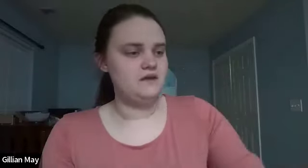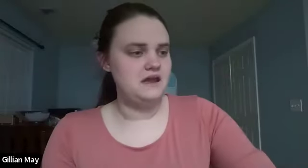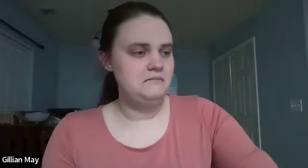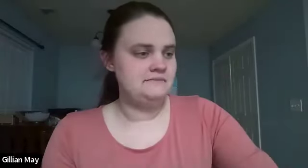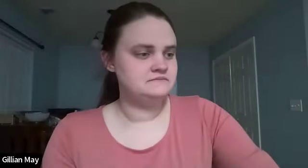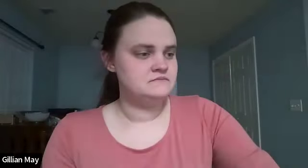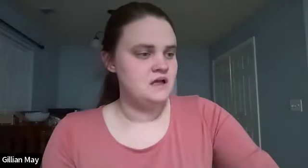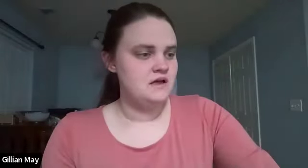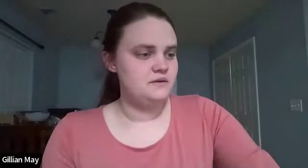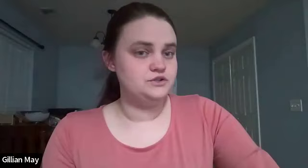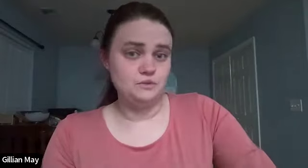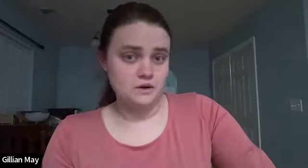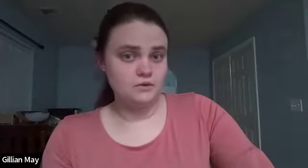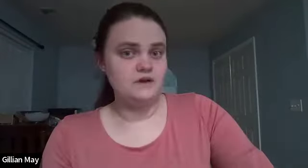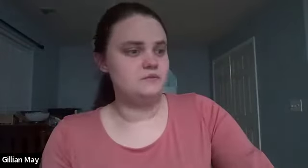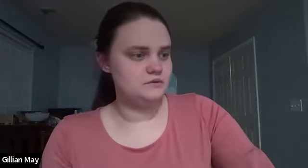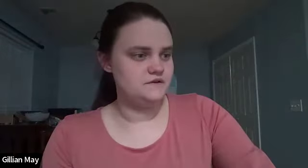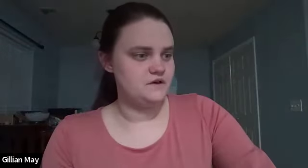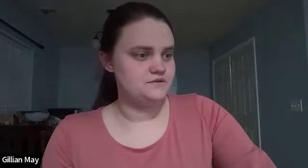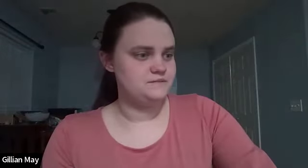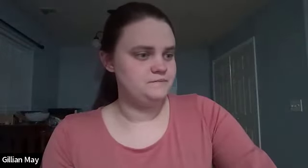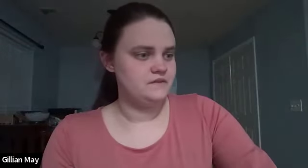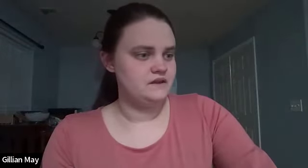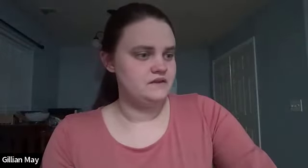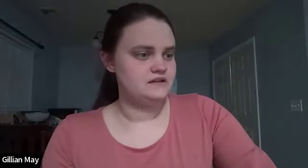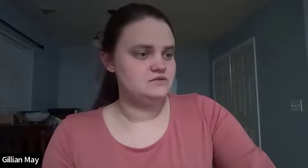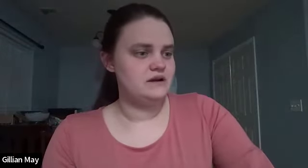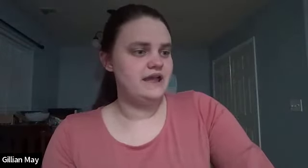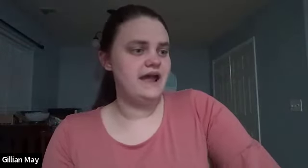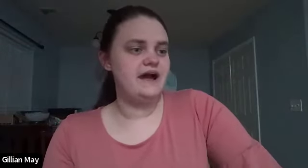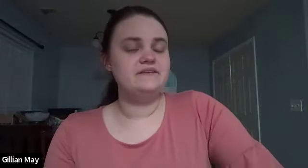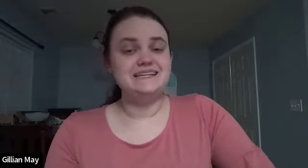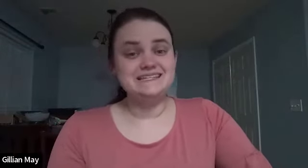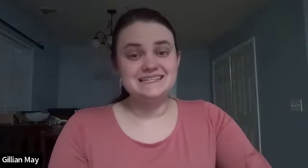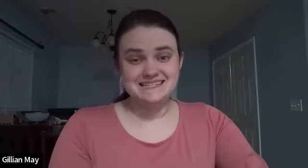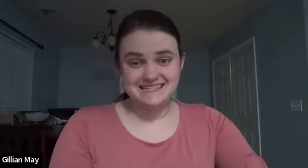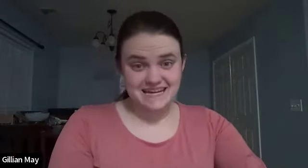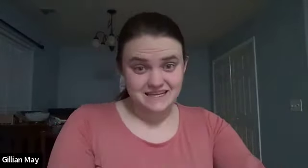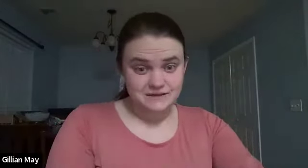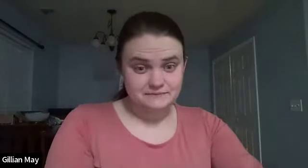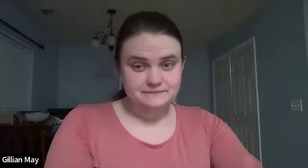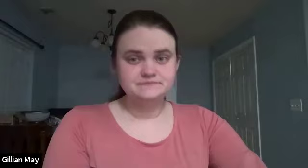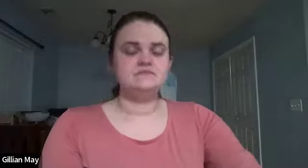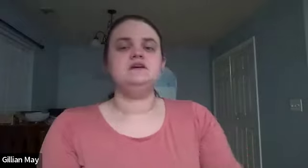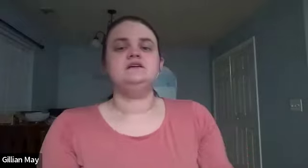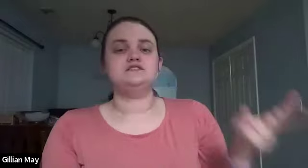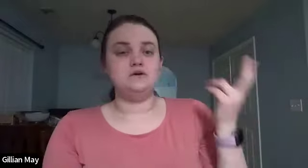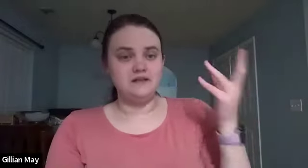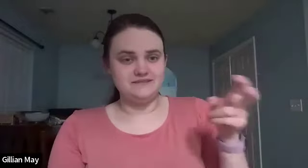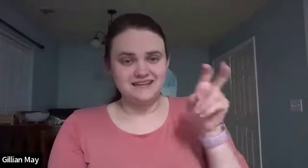Okay. Then we'll do one more and then we'll review those. The next one I have is snake. So like Miss Kay